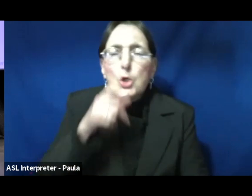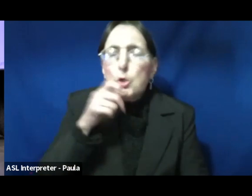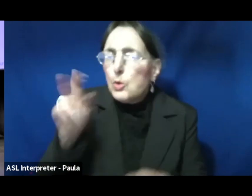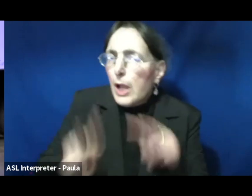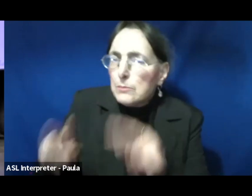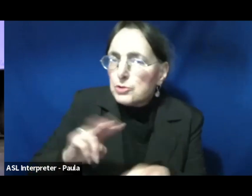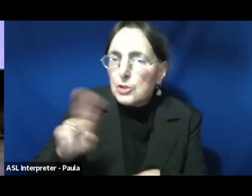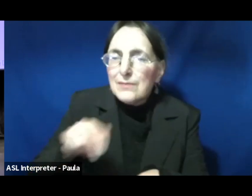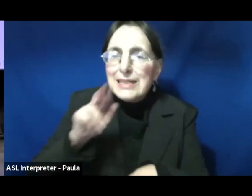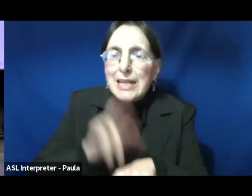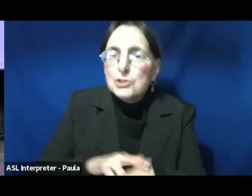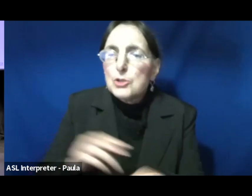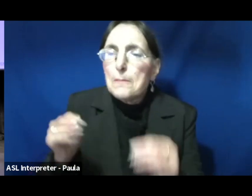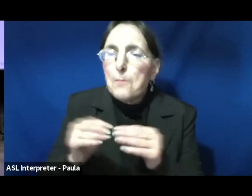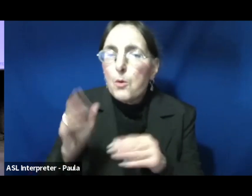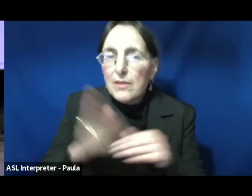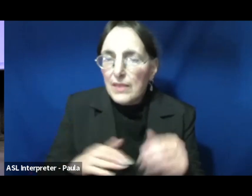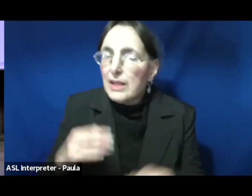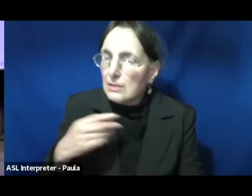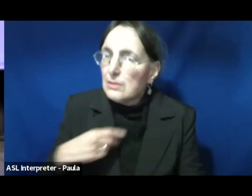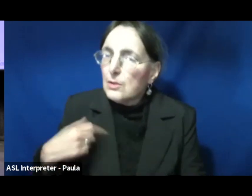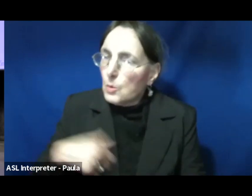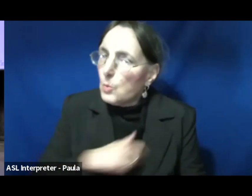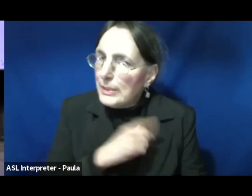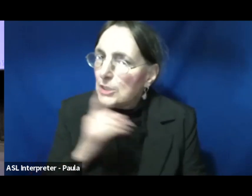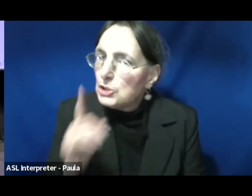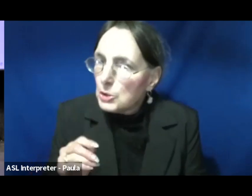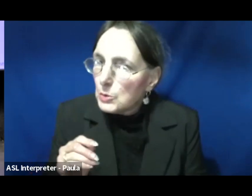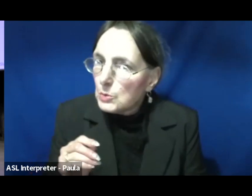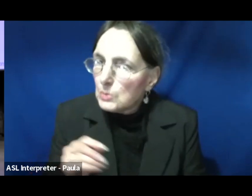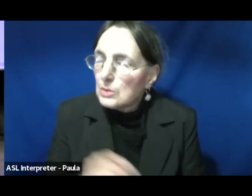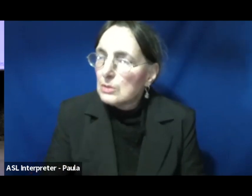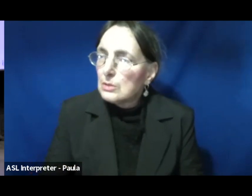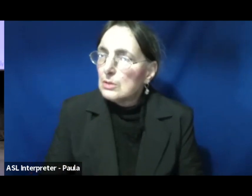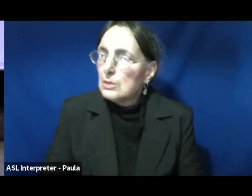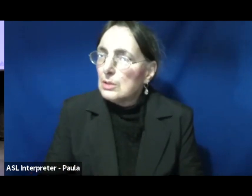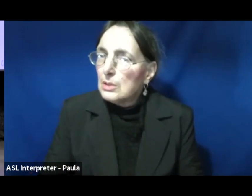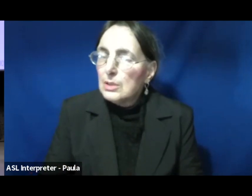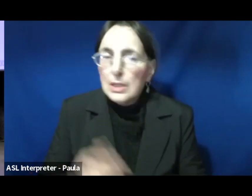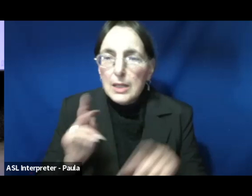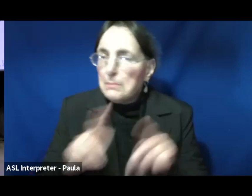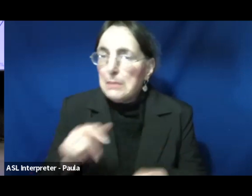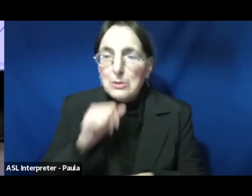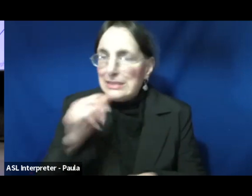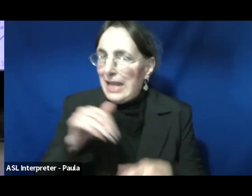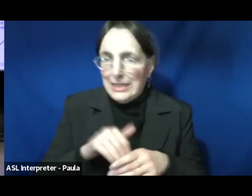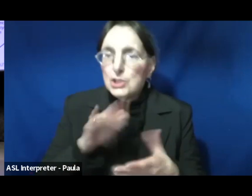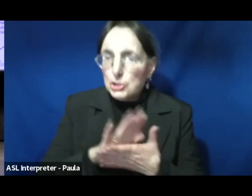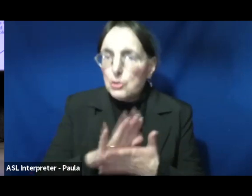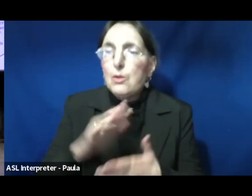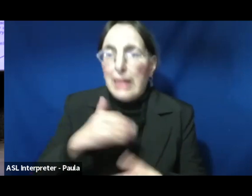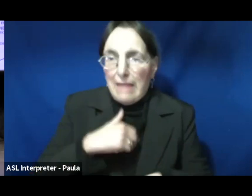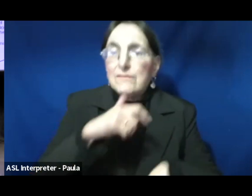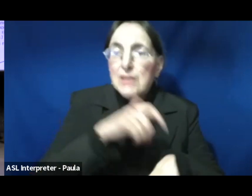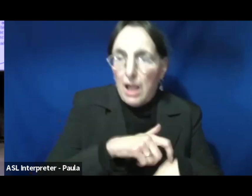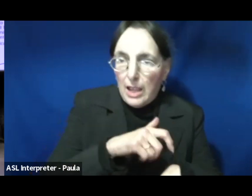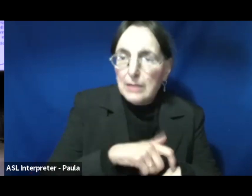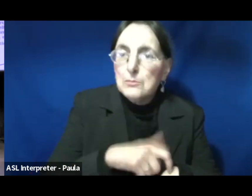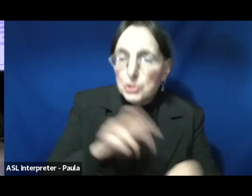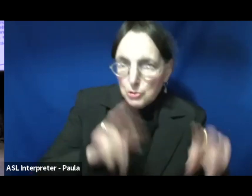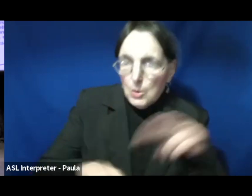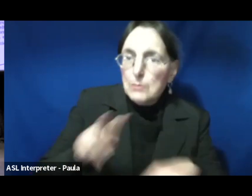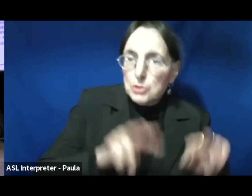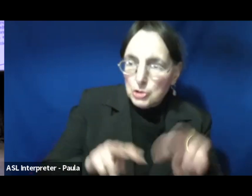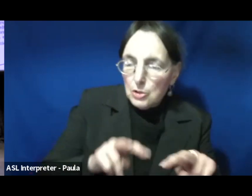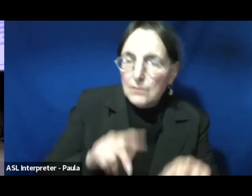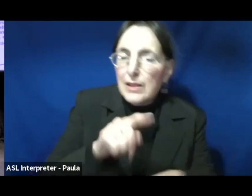you and I? Are the folks who are not in school? They got the time. They got the time. So you might see a kid who is 10 years old, but they have knowledge that is